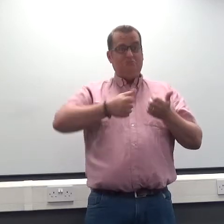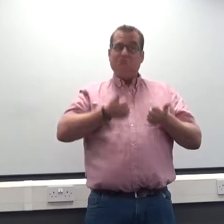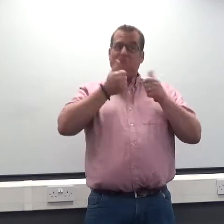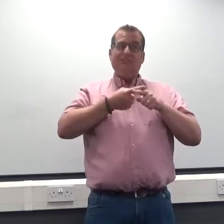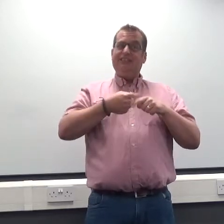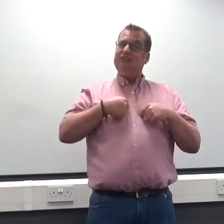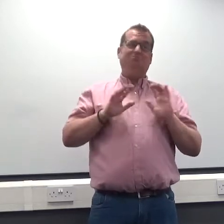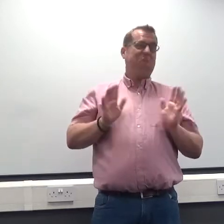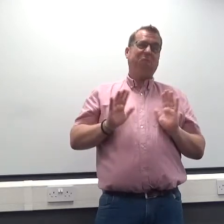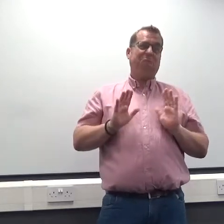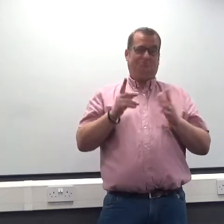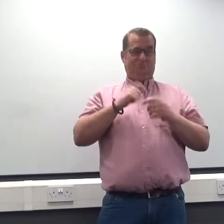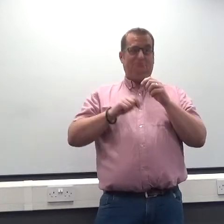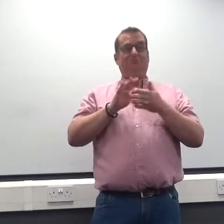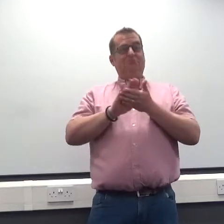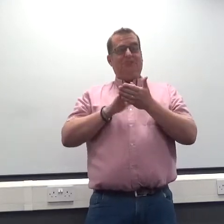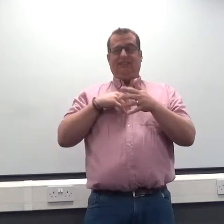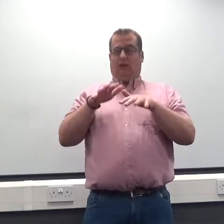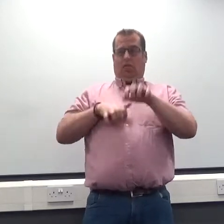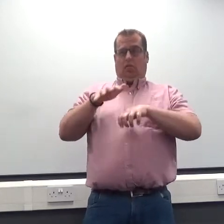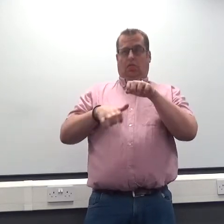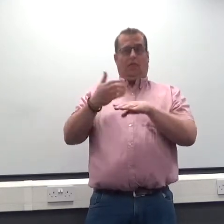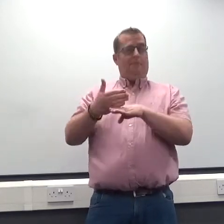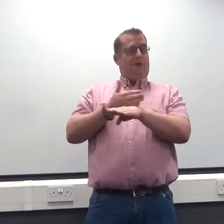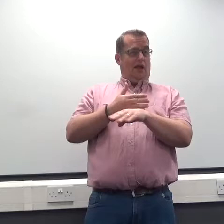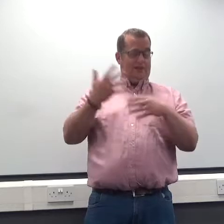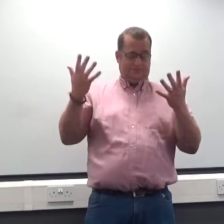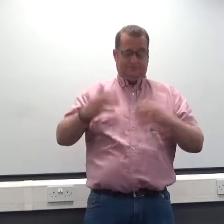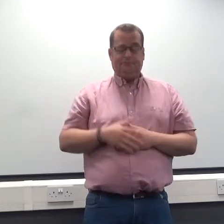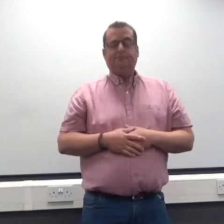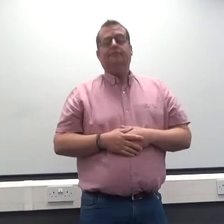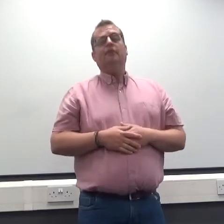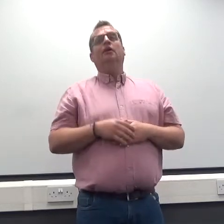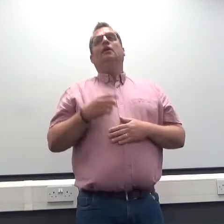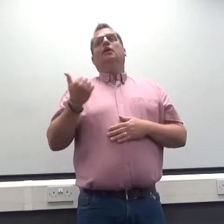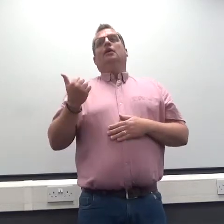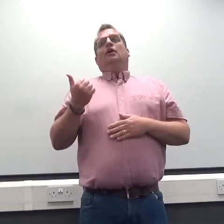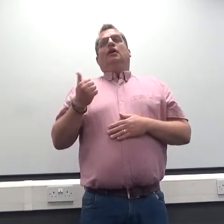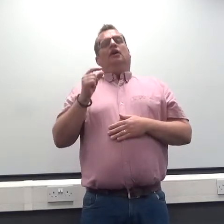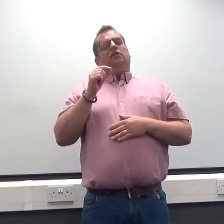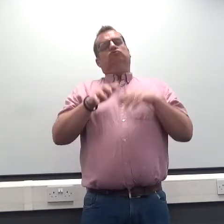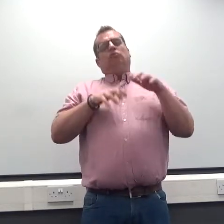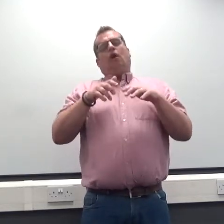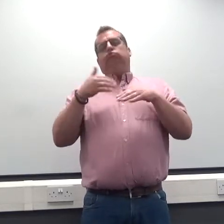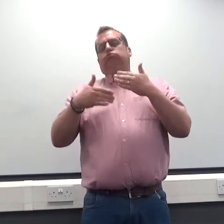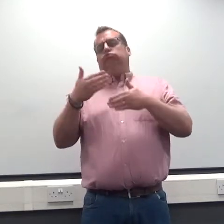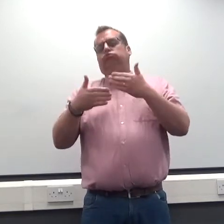them, and then they would write messages back to me. I didn't have that experience. So, you don't have that experience, but I did. So it could be quite